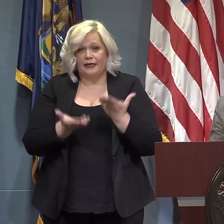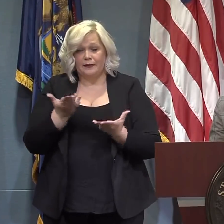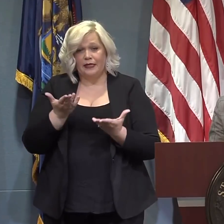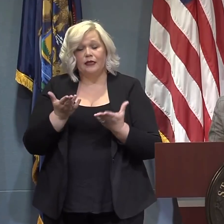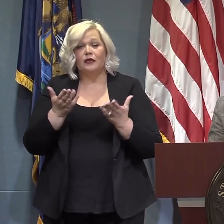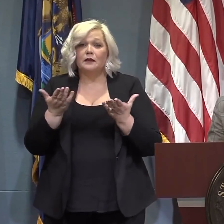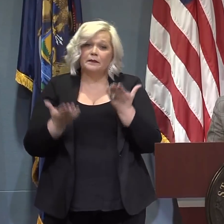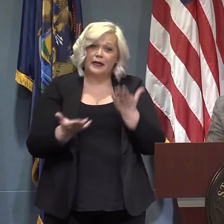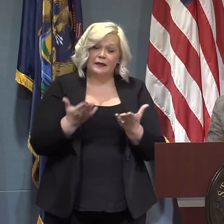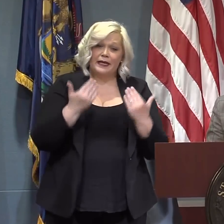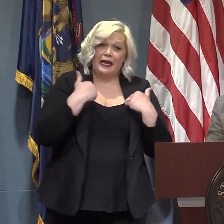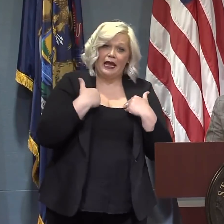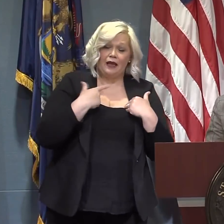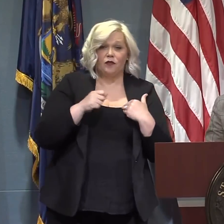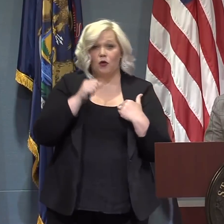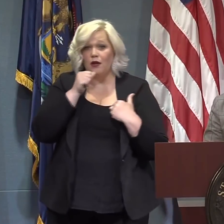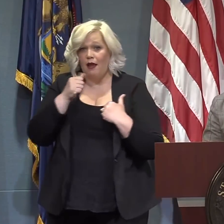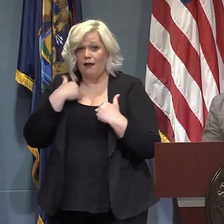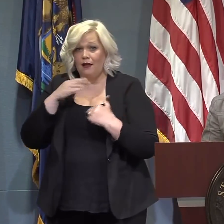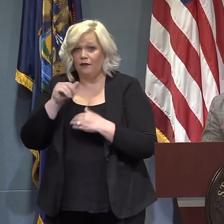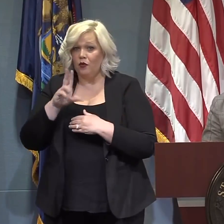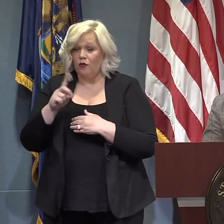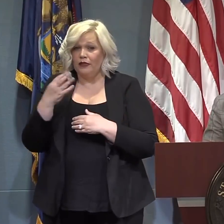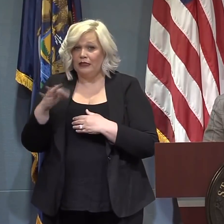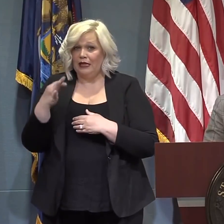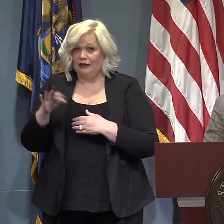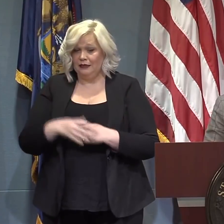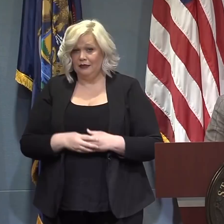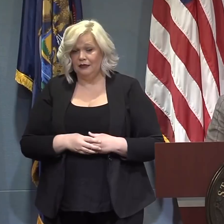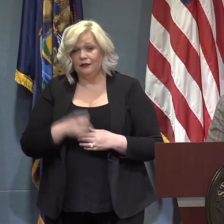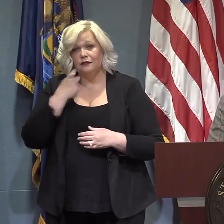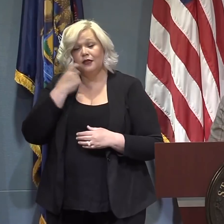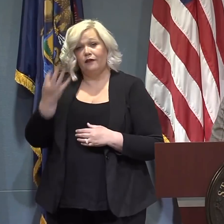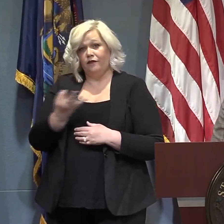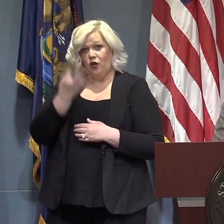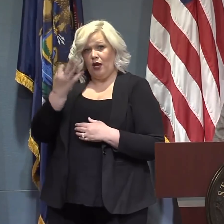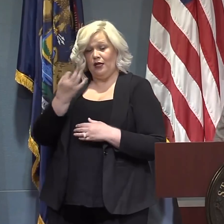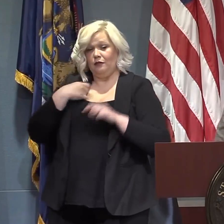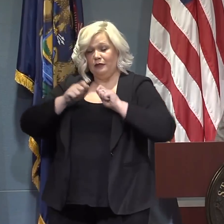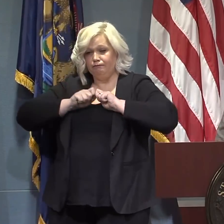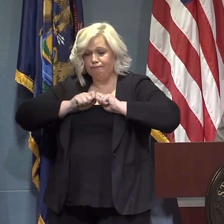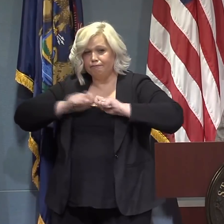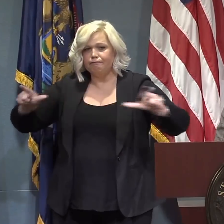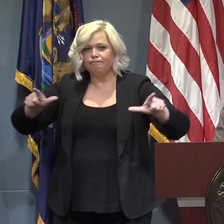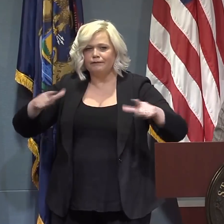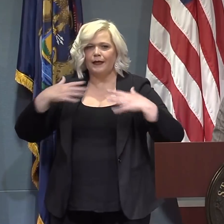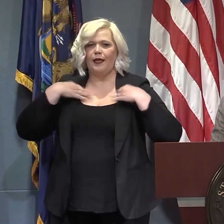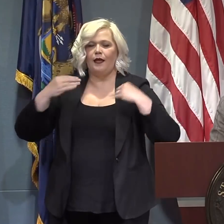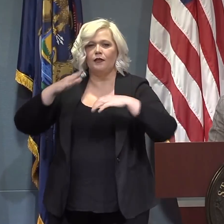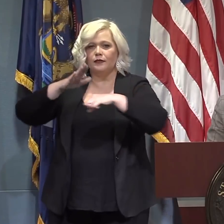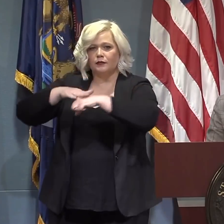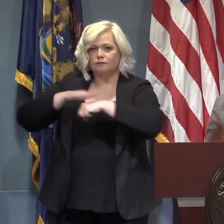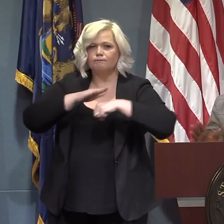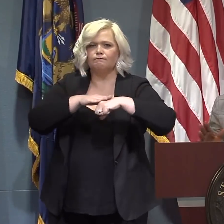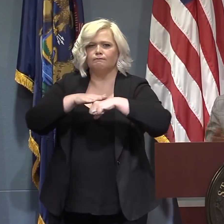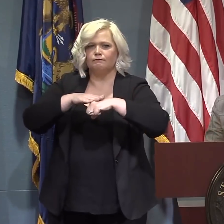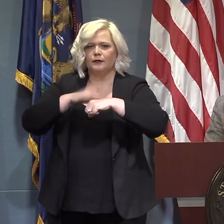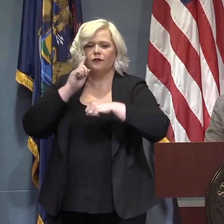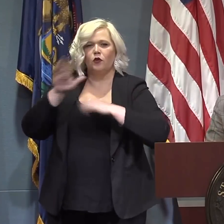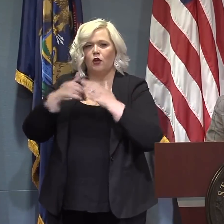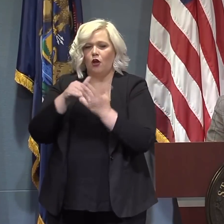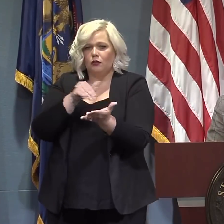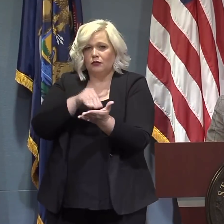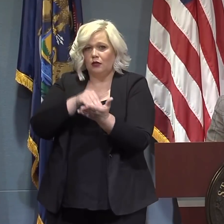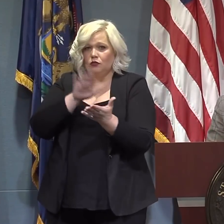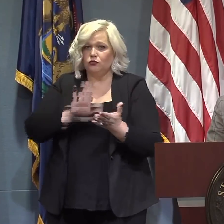test positive for COVID-19. On Friday, we issued a health alert network notice for all of our physicians in